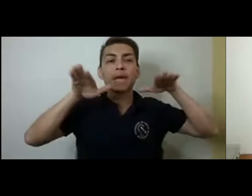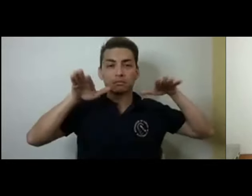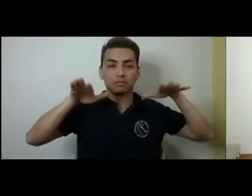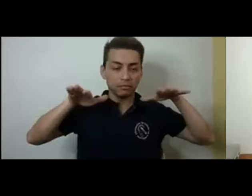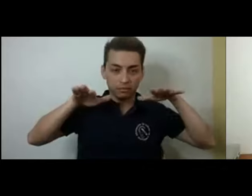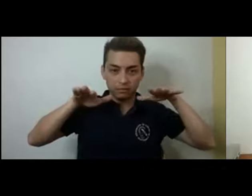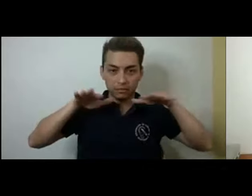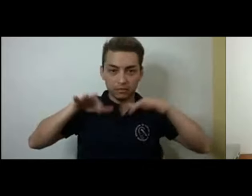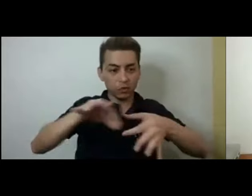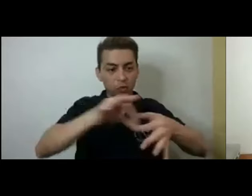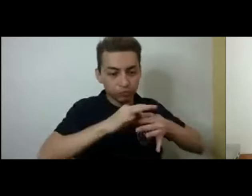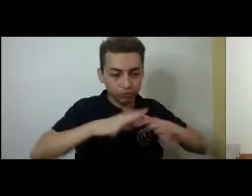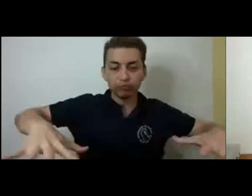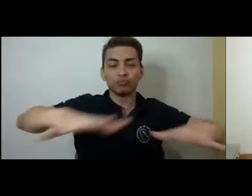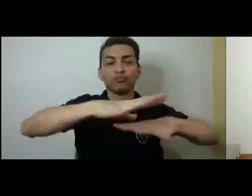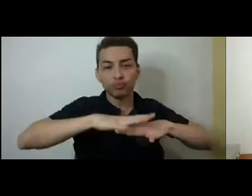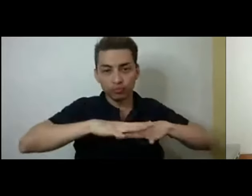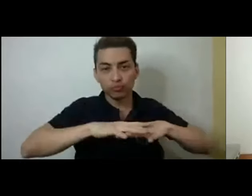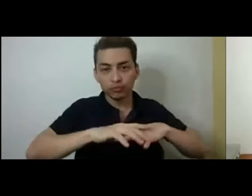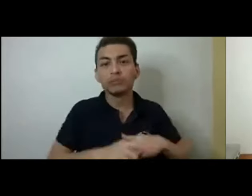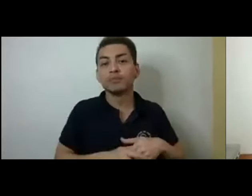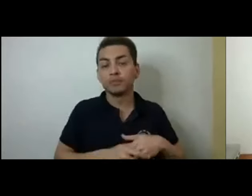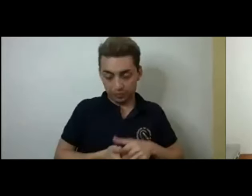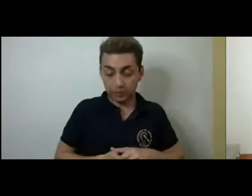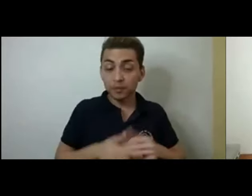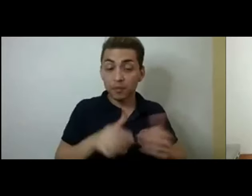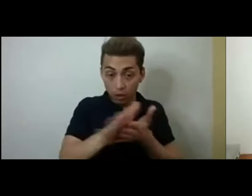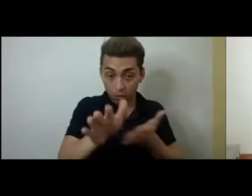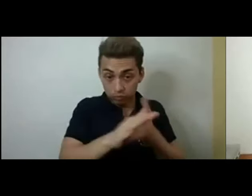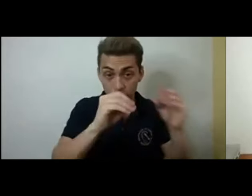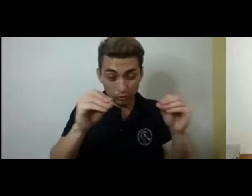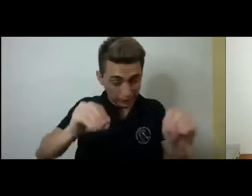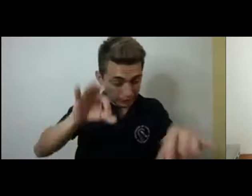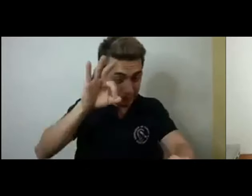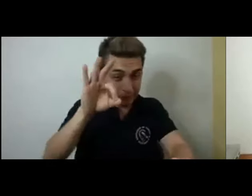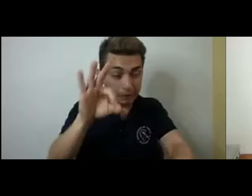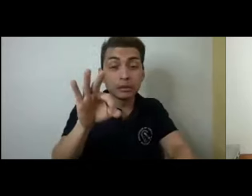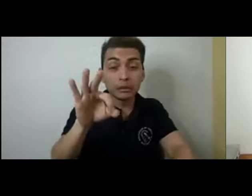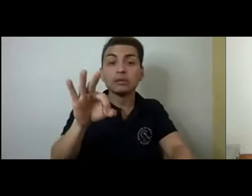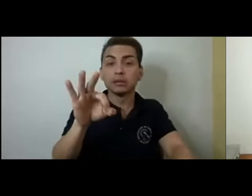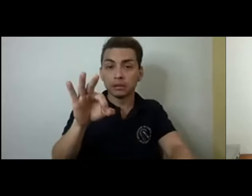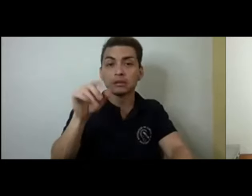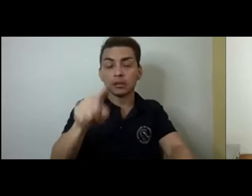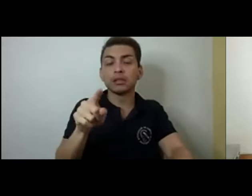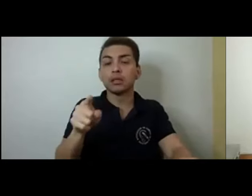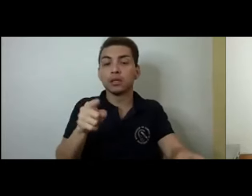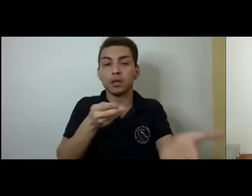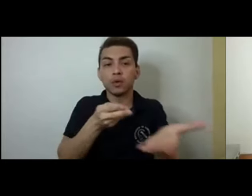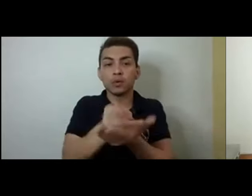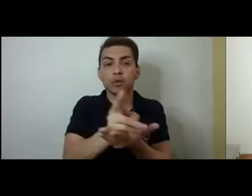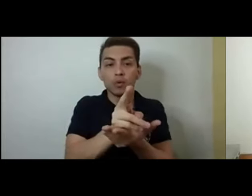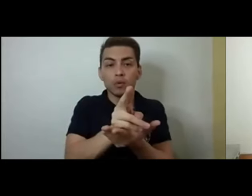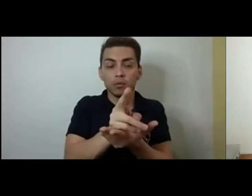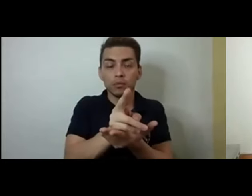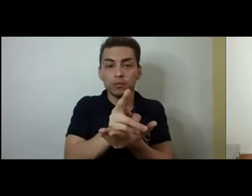all, education, quality education, is a fundamental human right. This